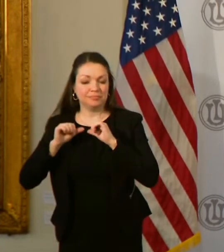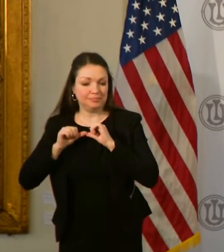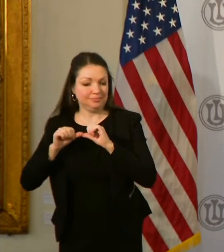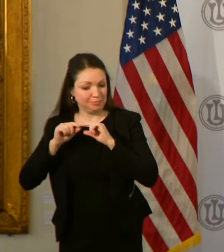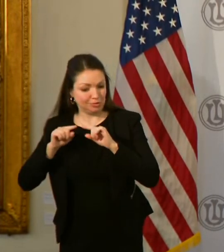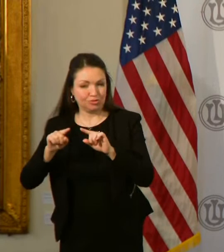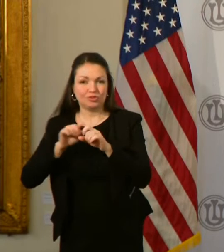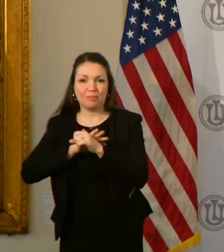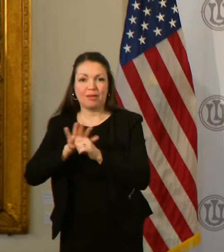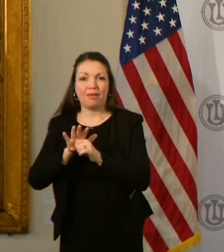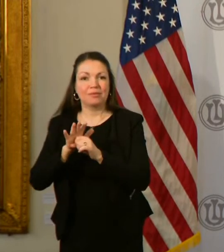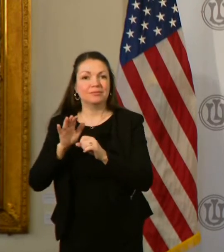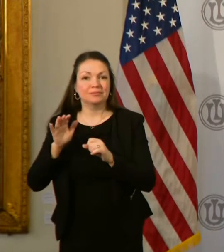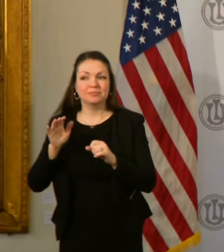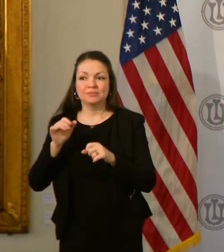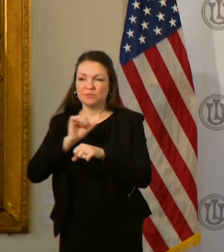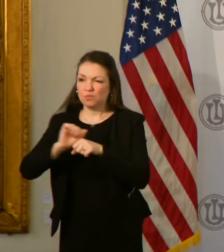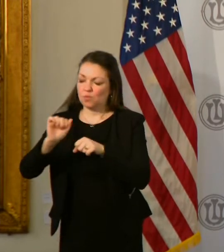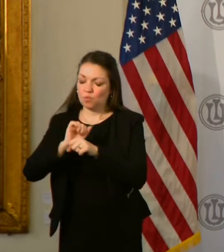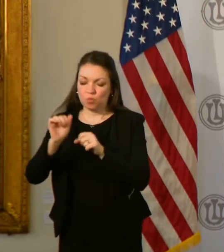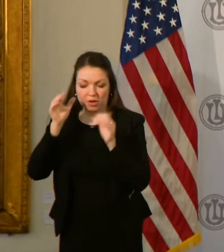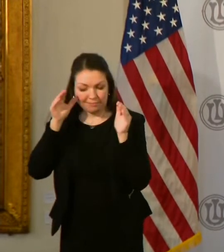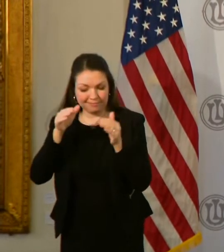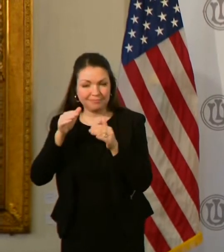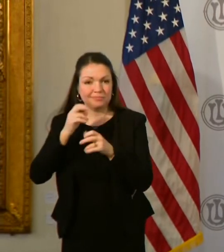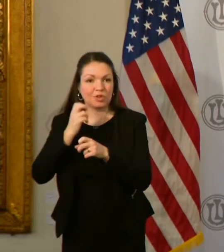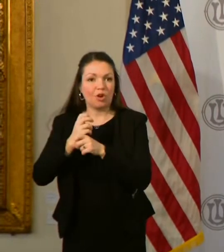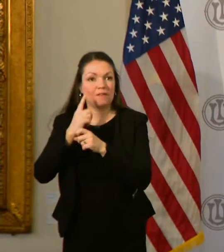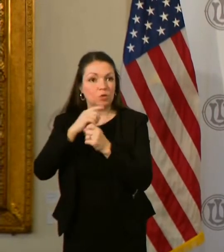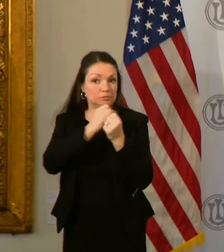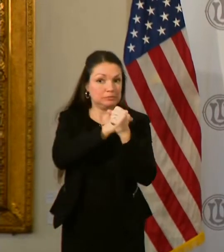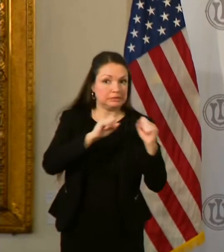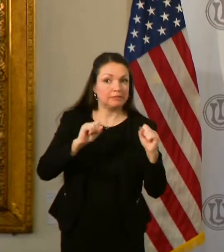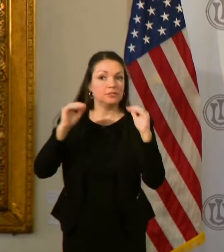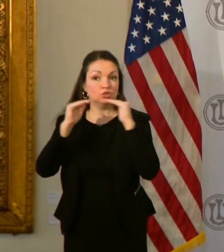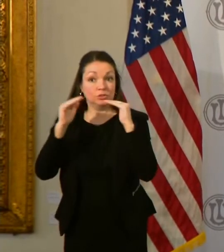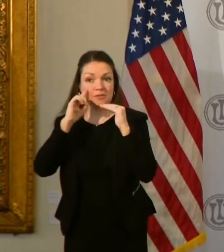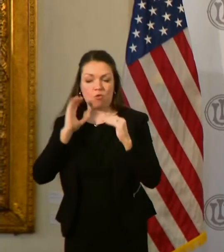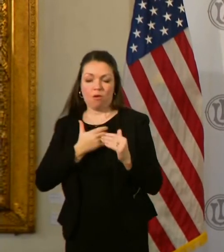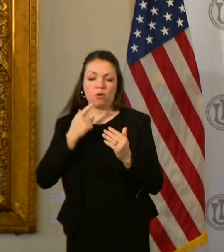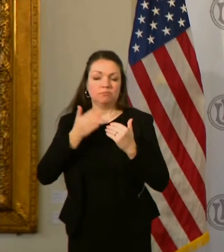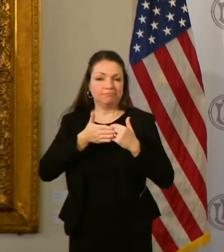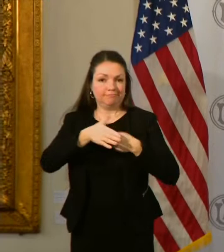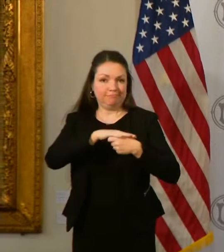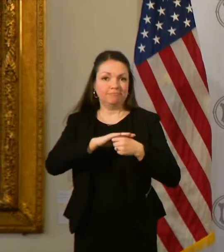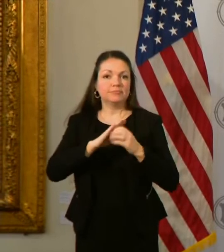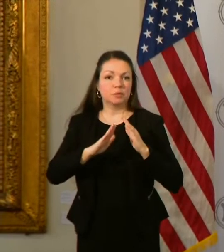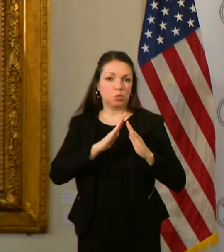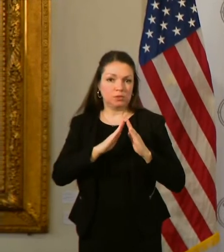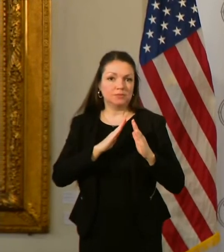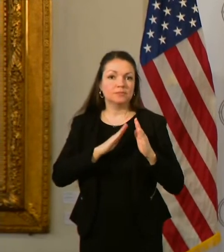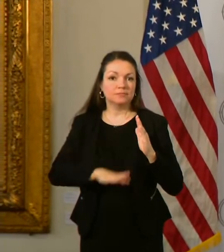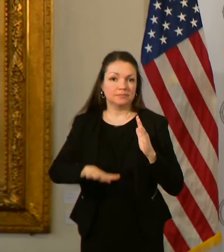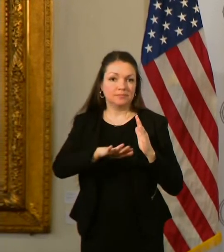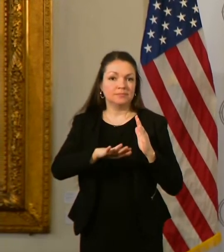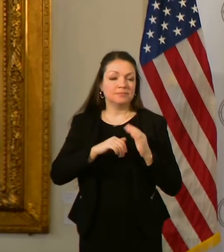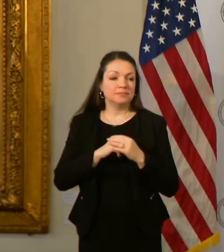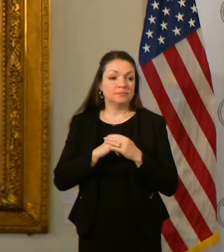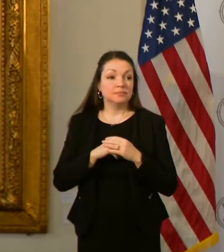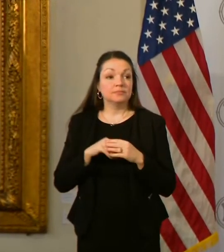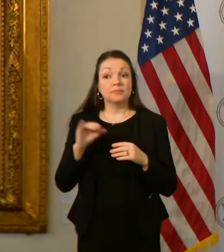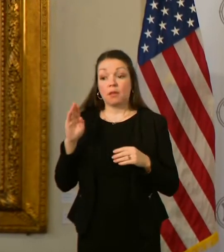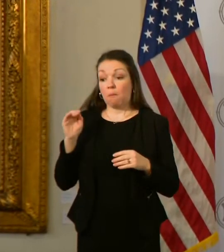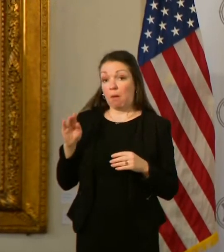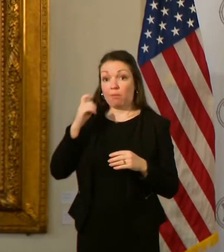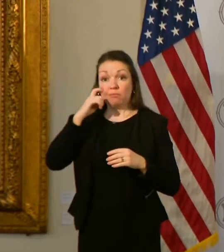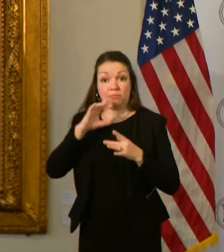very hard to bring safety and justice to our communities. As Bob mentioned, the Cook County State's Attorney's Office is